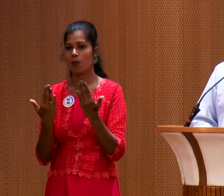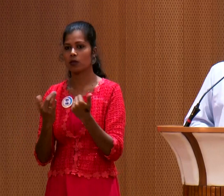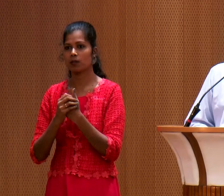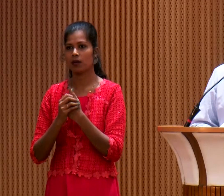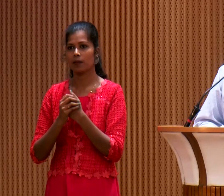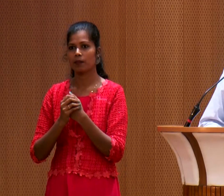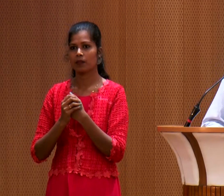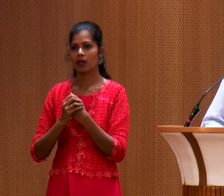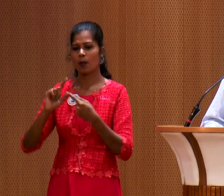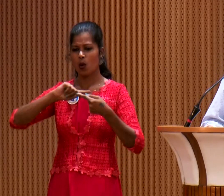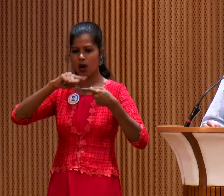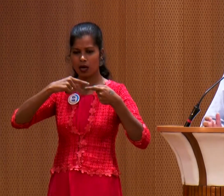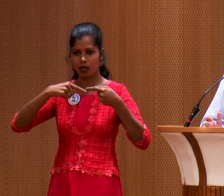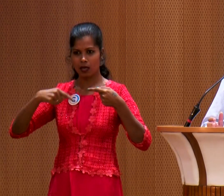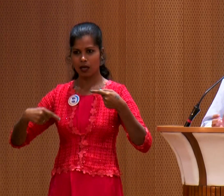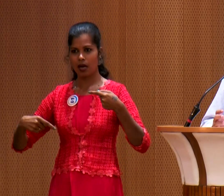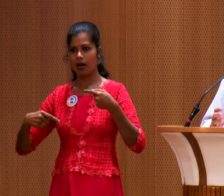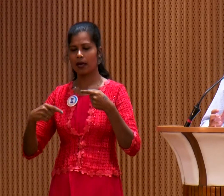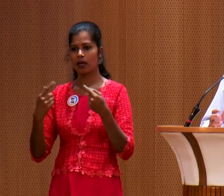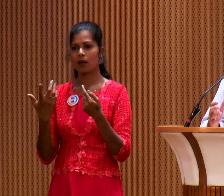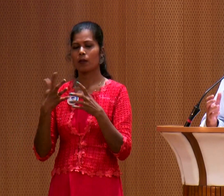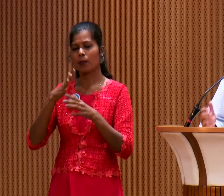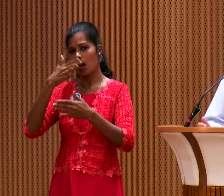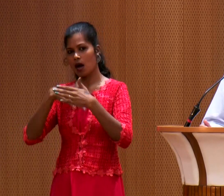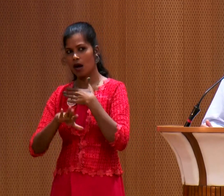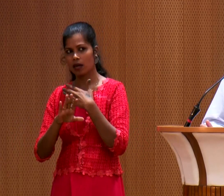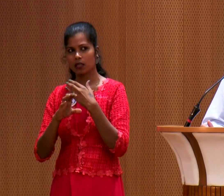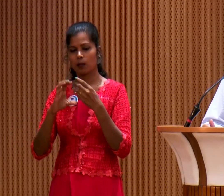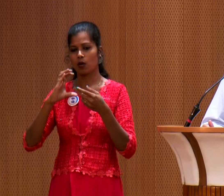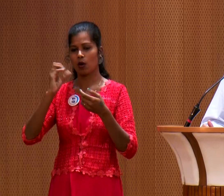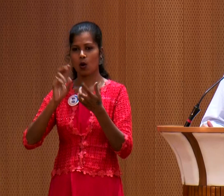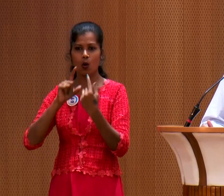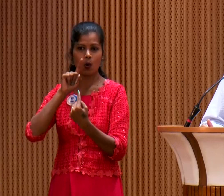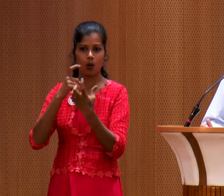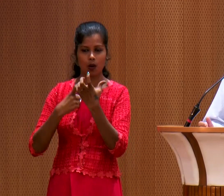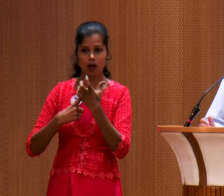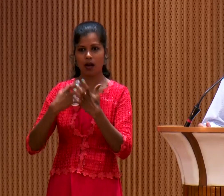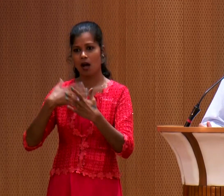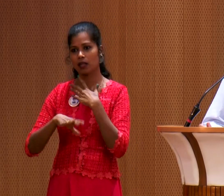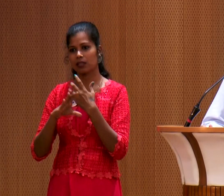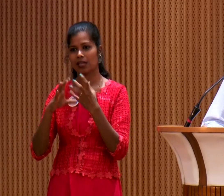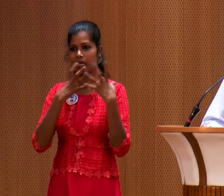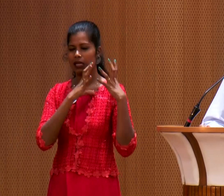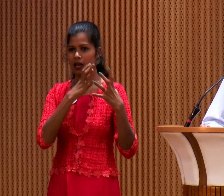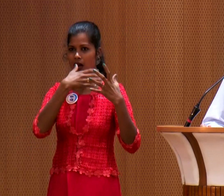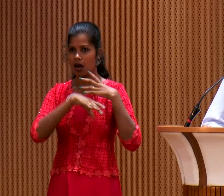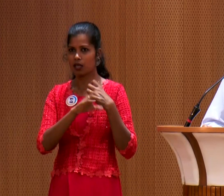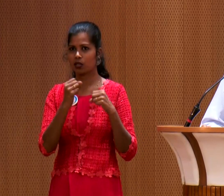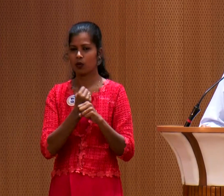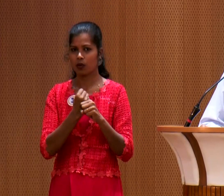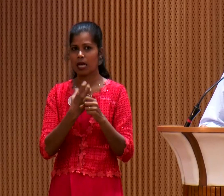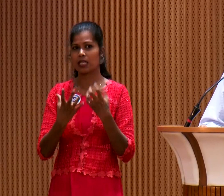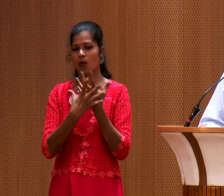Koya pith, which is the binder inside the koya husk, which has excellent water